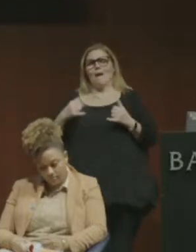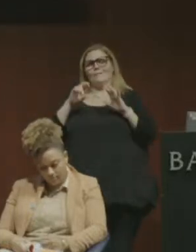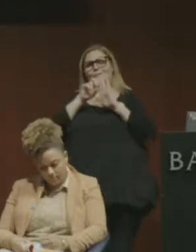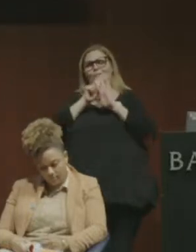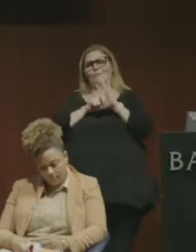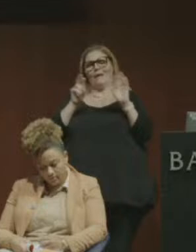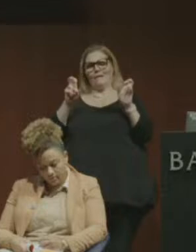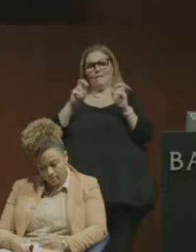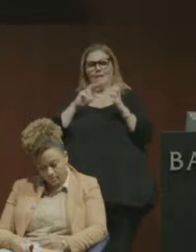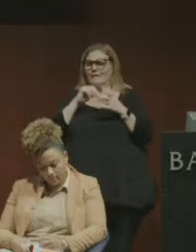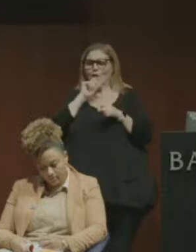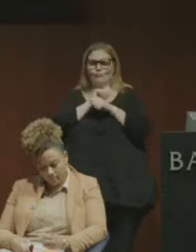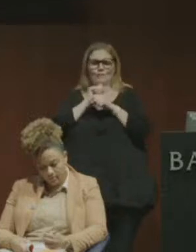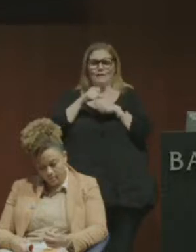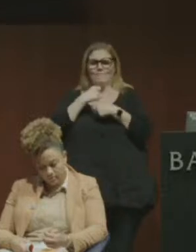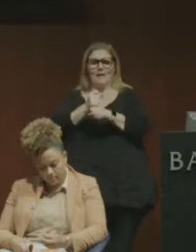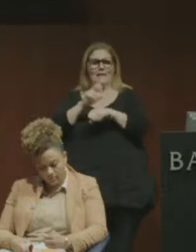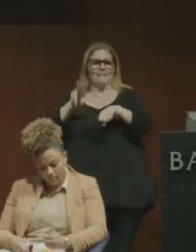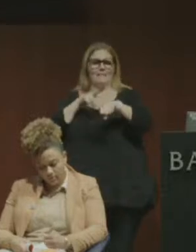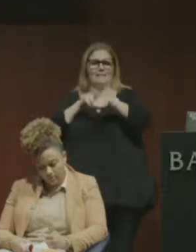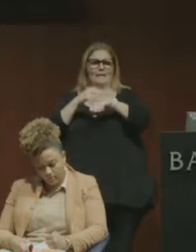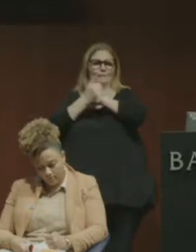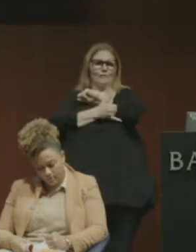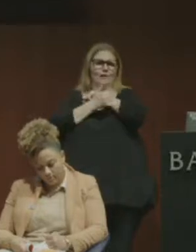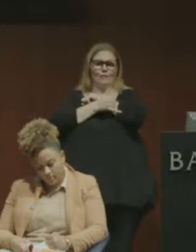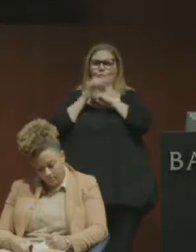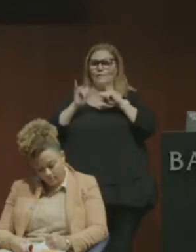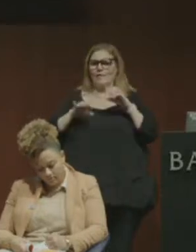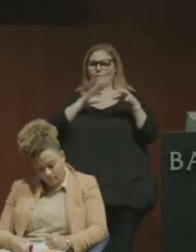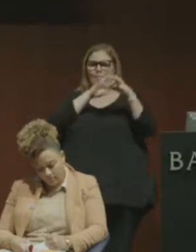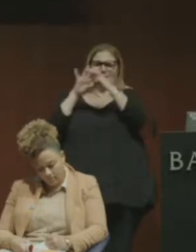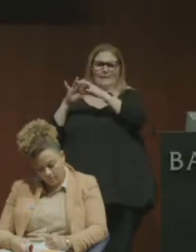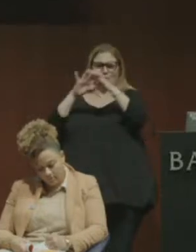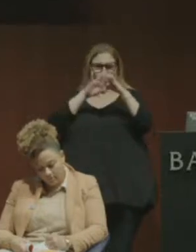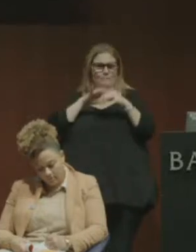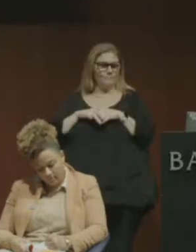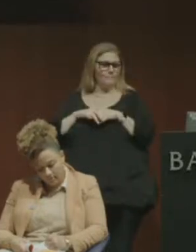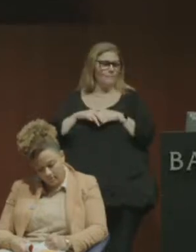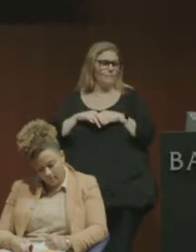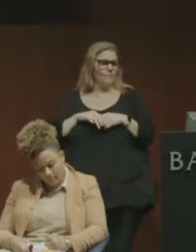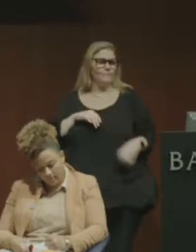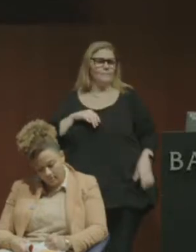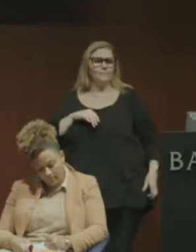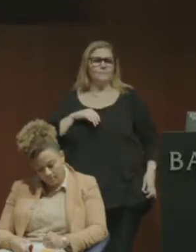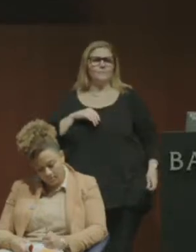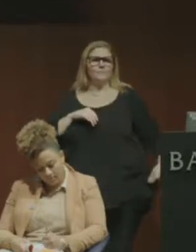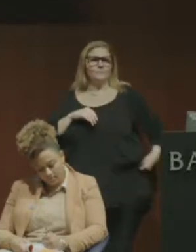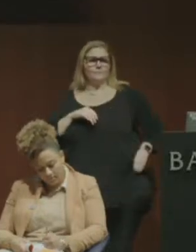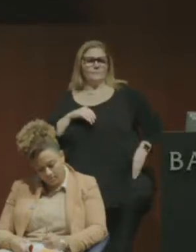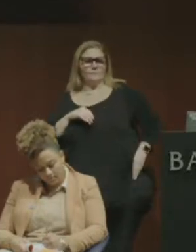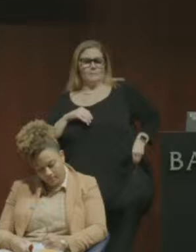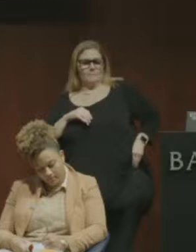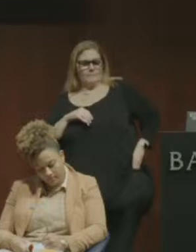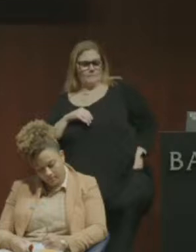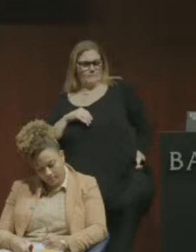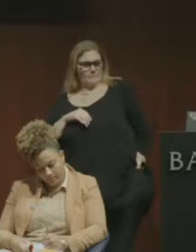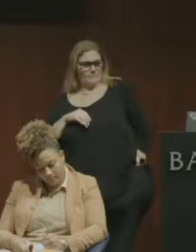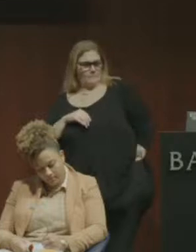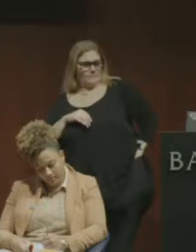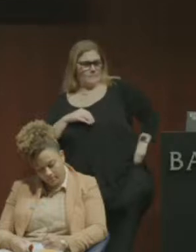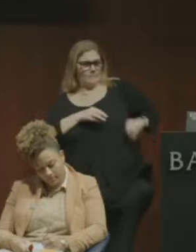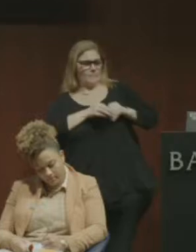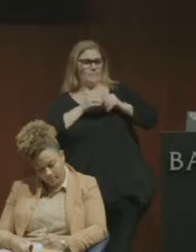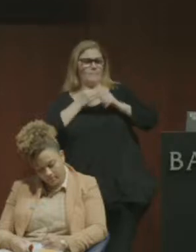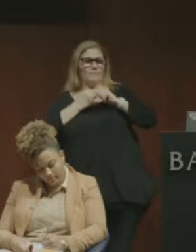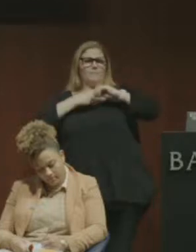so much about the making of the nation in relationship with the state. So the state masculinism and its